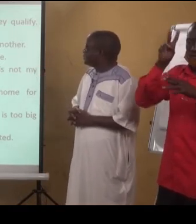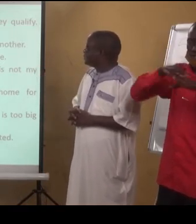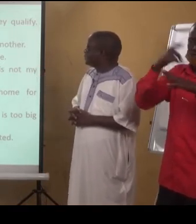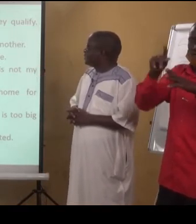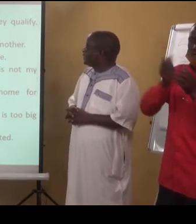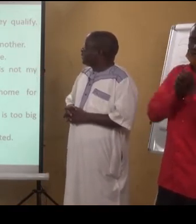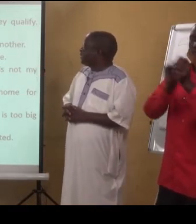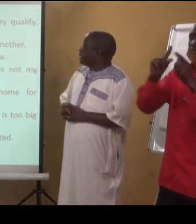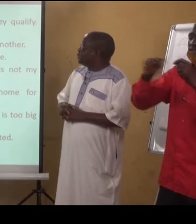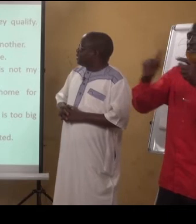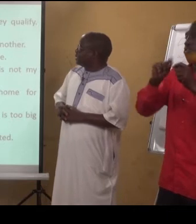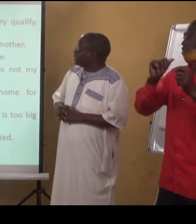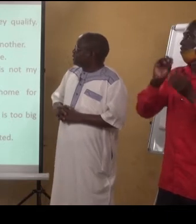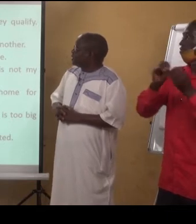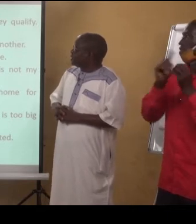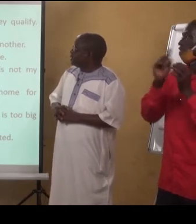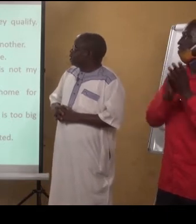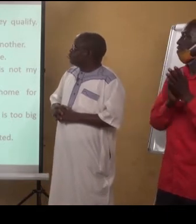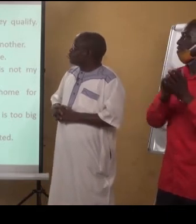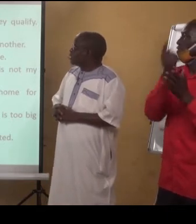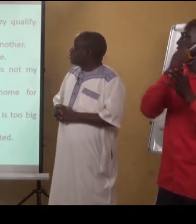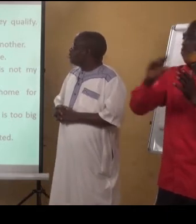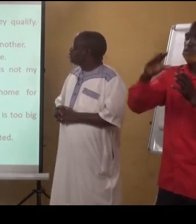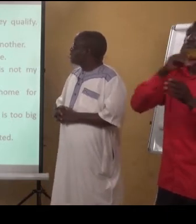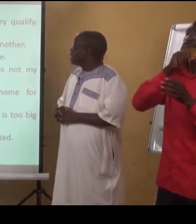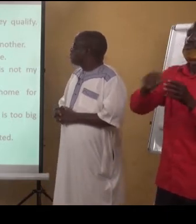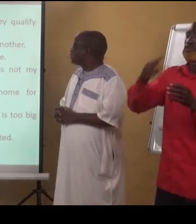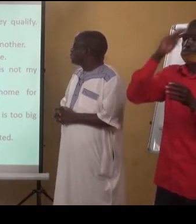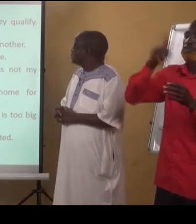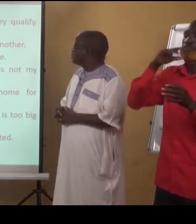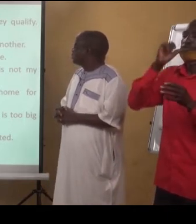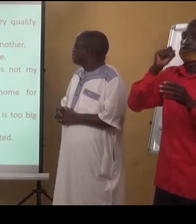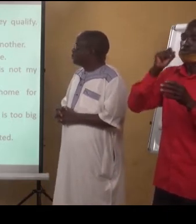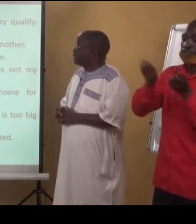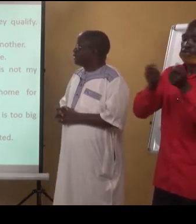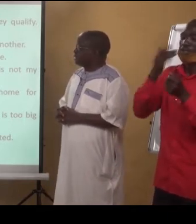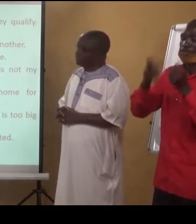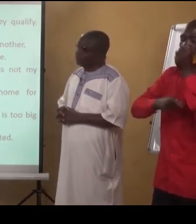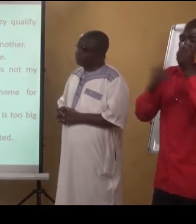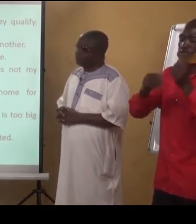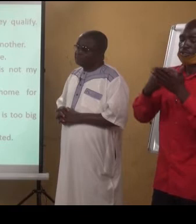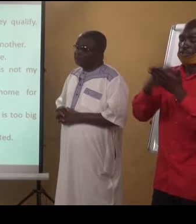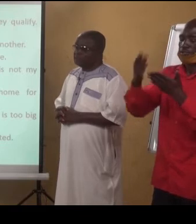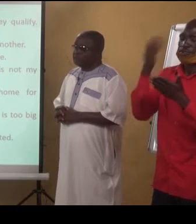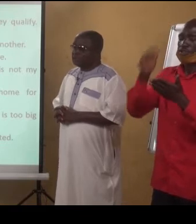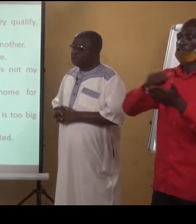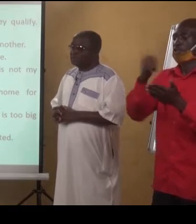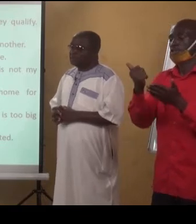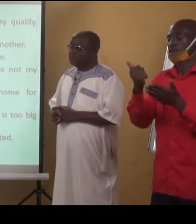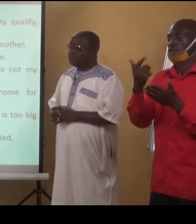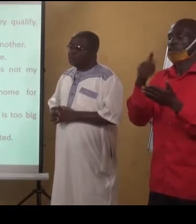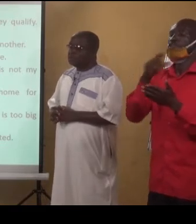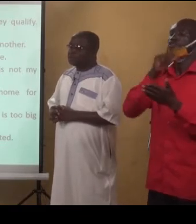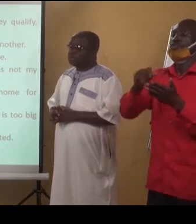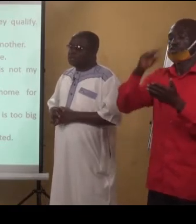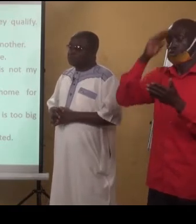sentences. One, the old man whose car was stolen bought another. The old